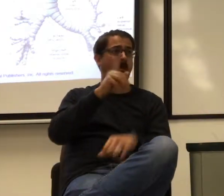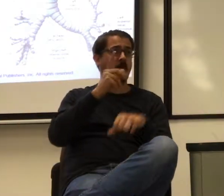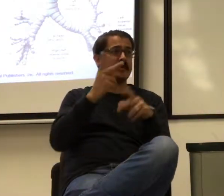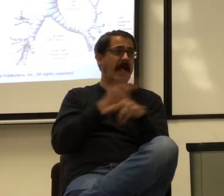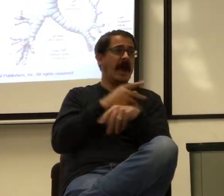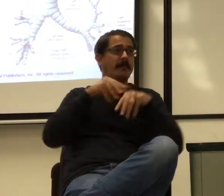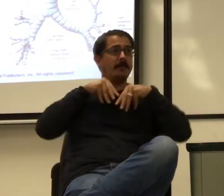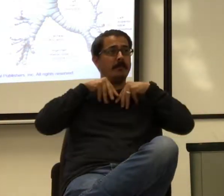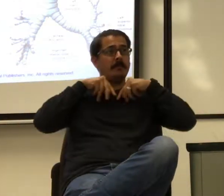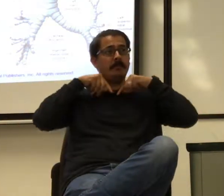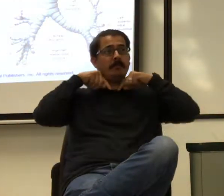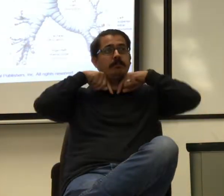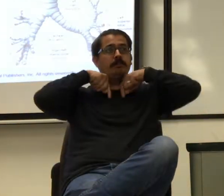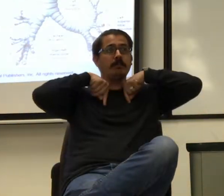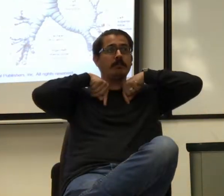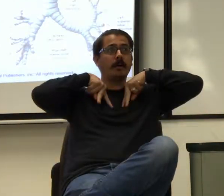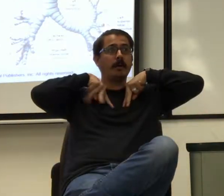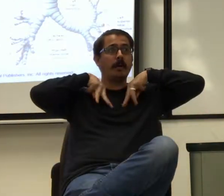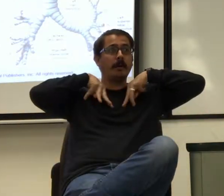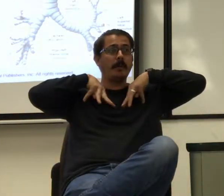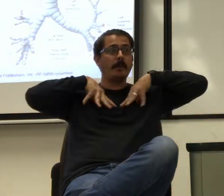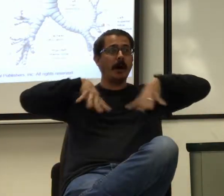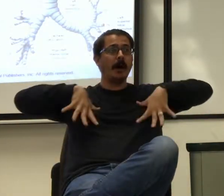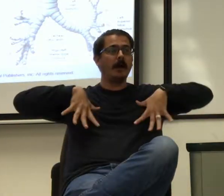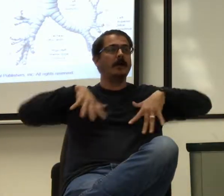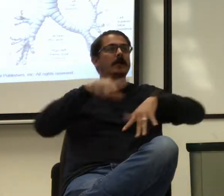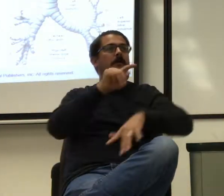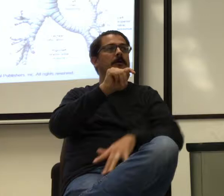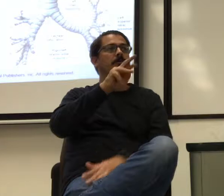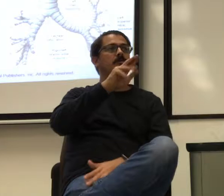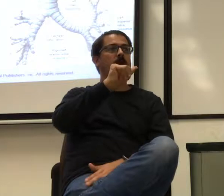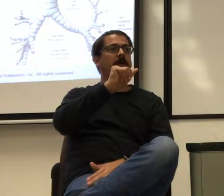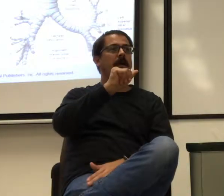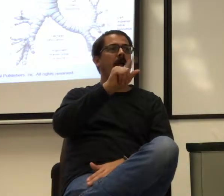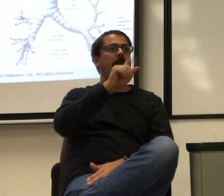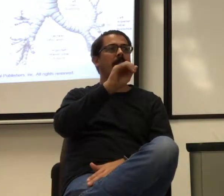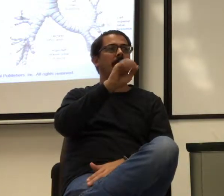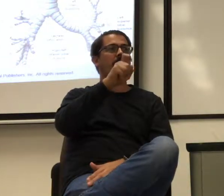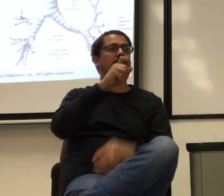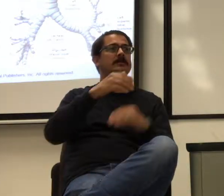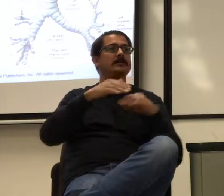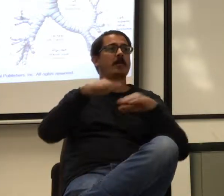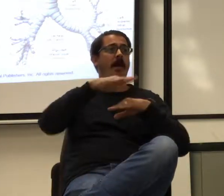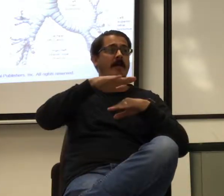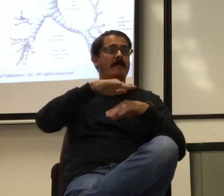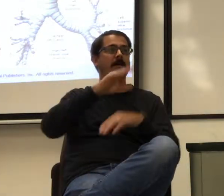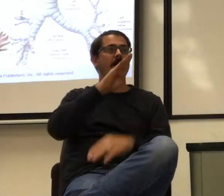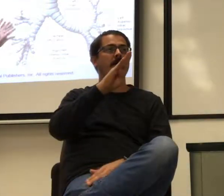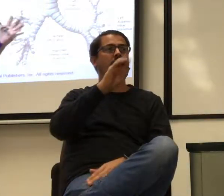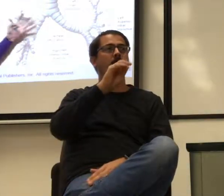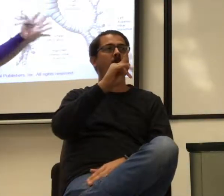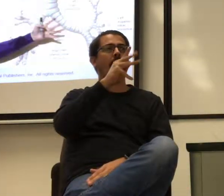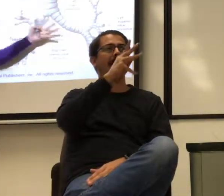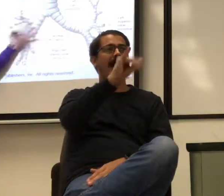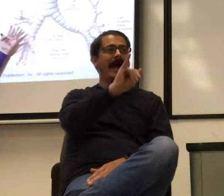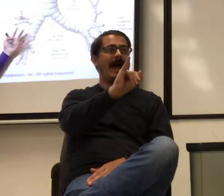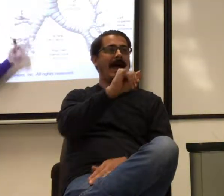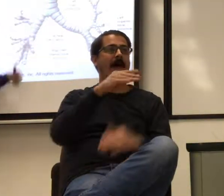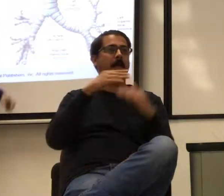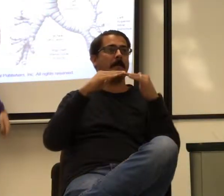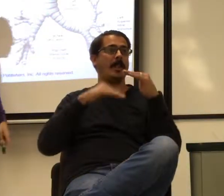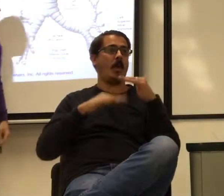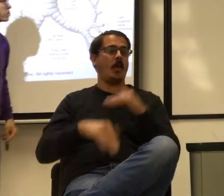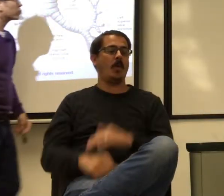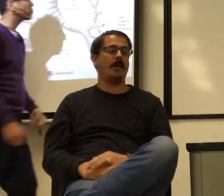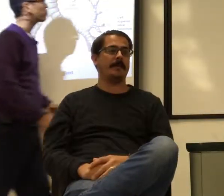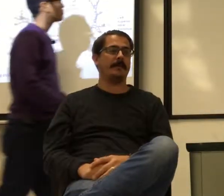this picture here. Here we see the branching. We see the trachea, we see the larynx above it, and we see the bronchi below it.